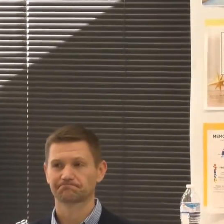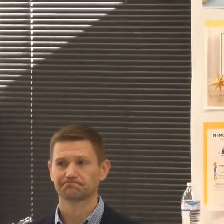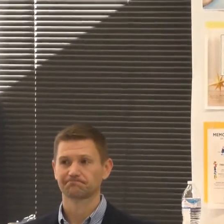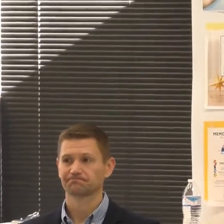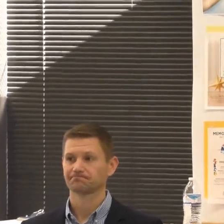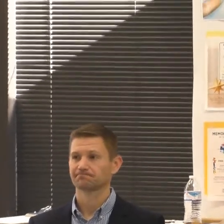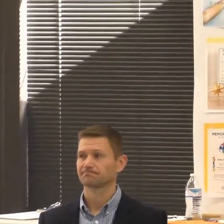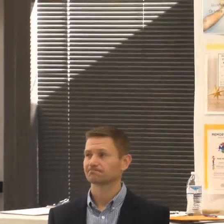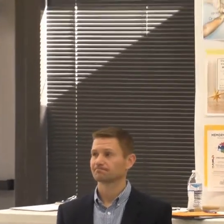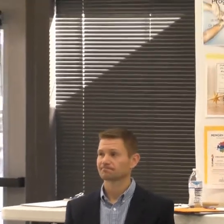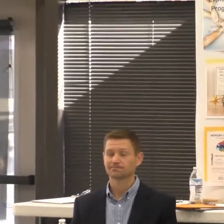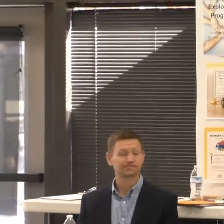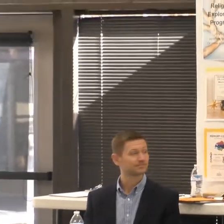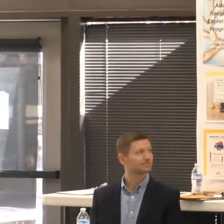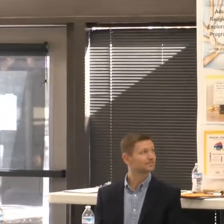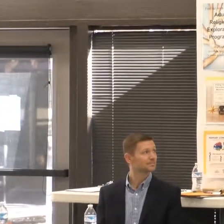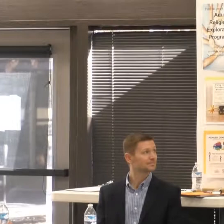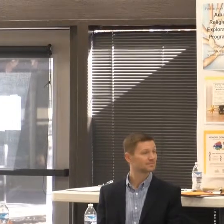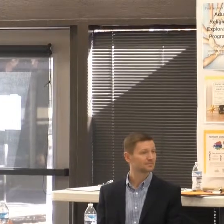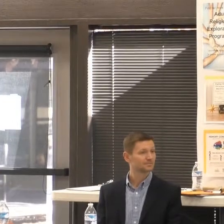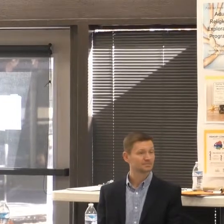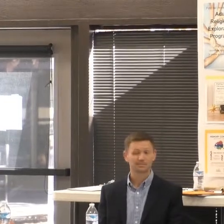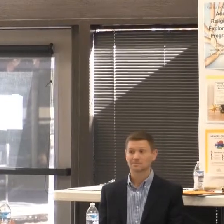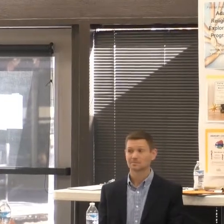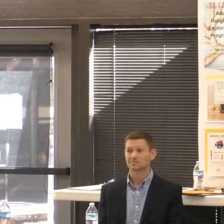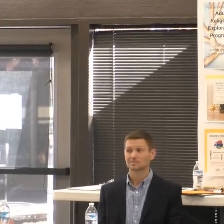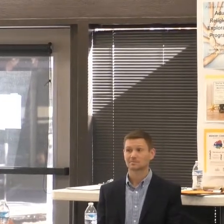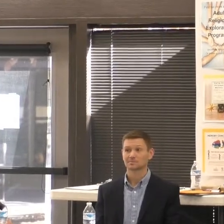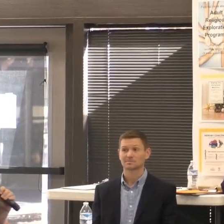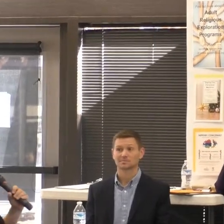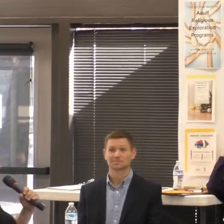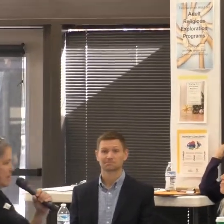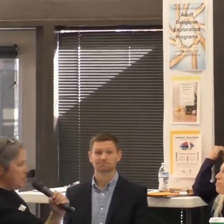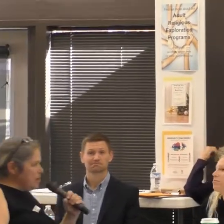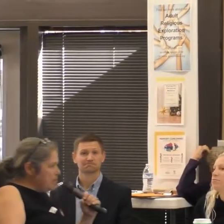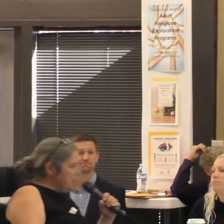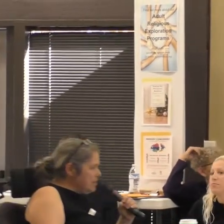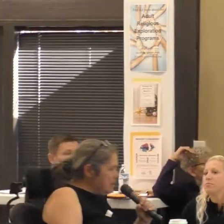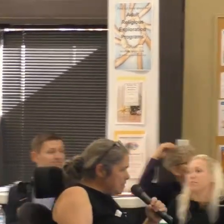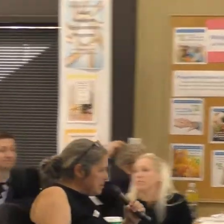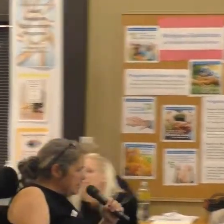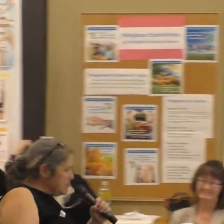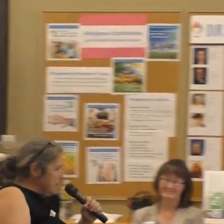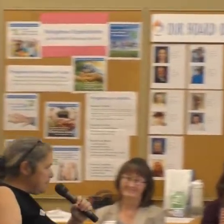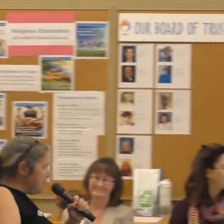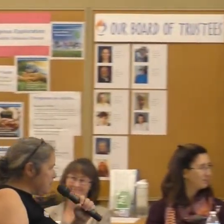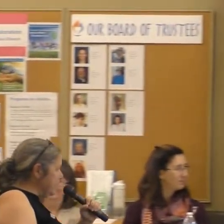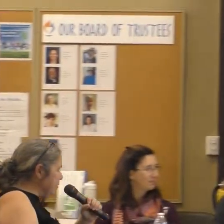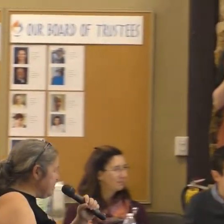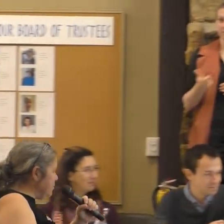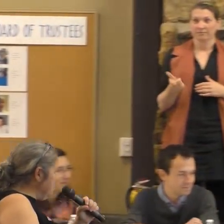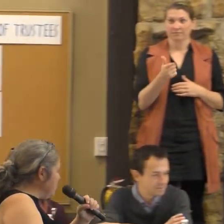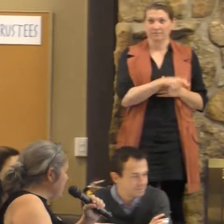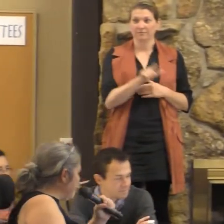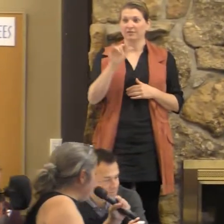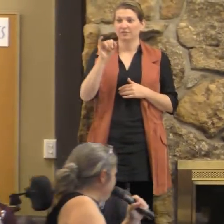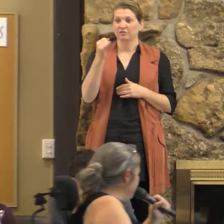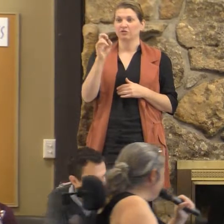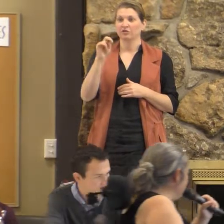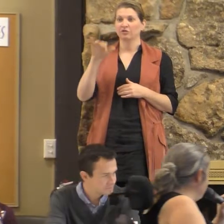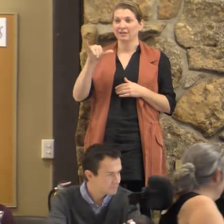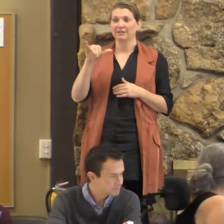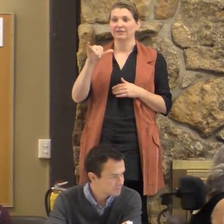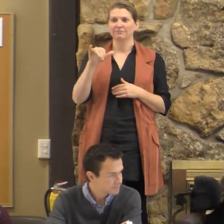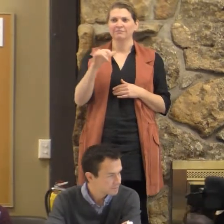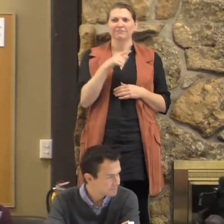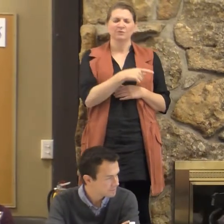that's all I wanted to share. Thank you. Jenny and Sarah, I'd like you to chime in on this as people who are hearing but who work a lot with the